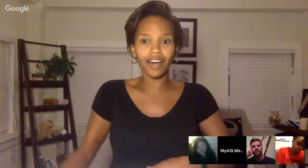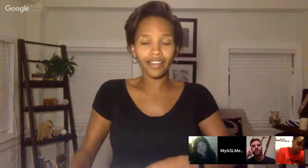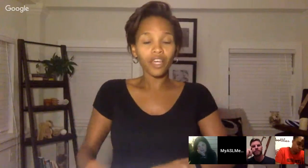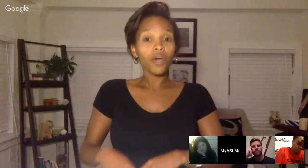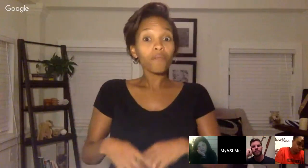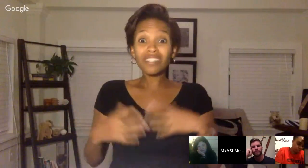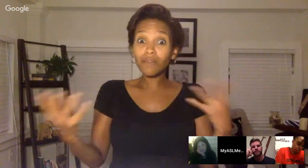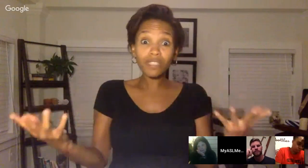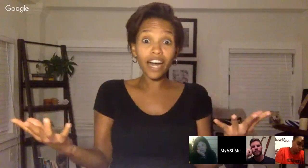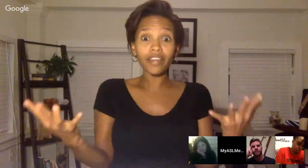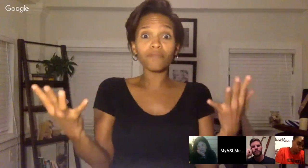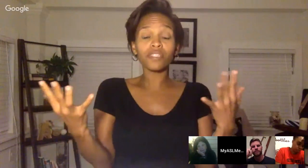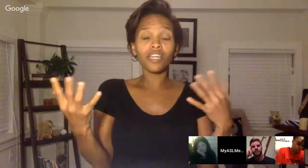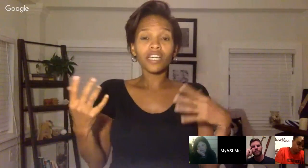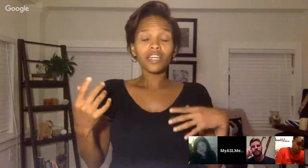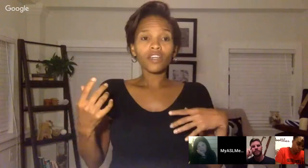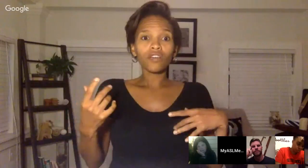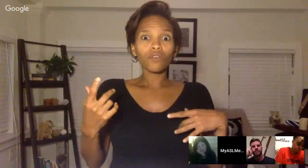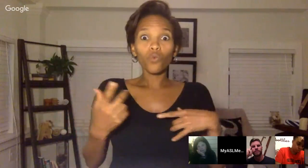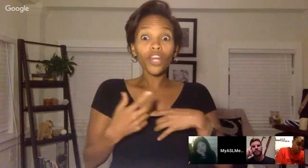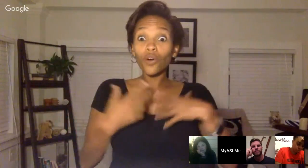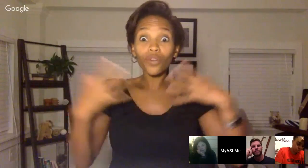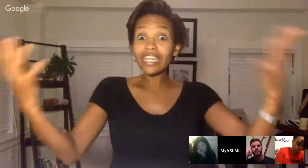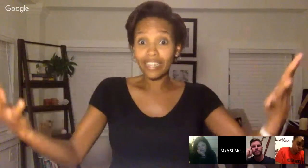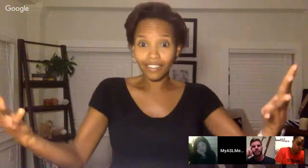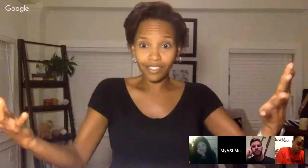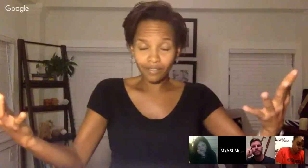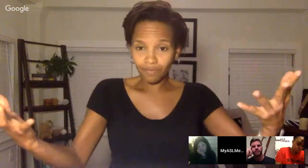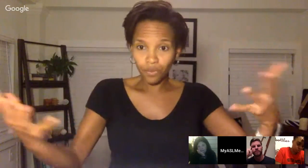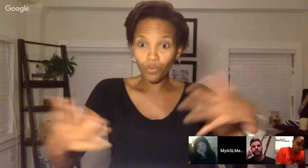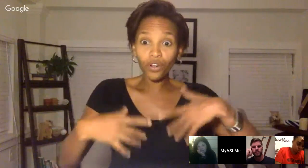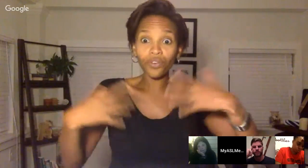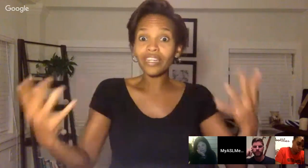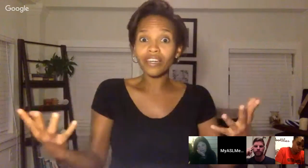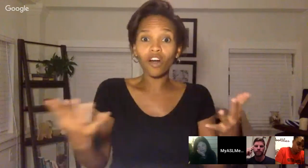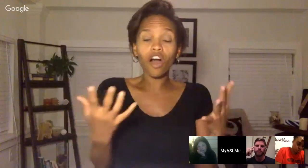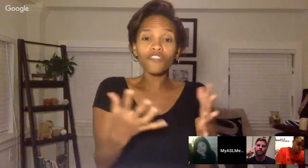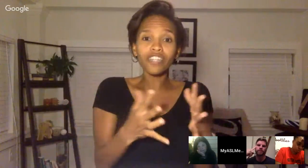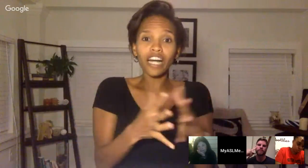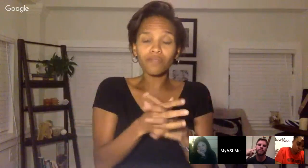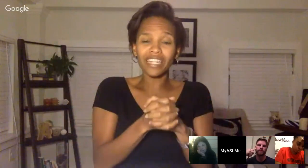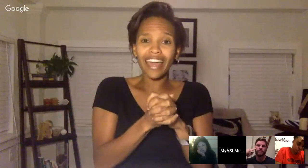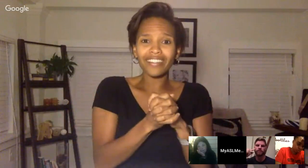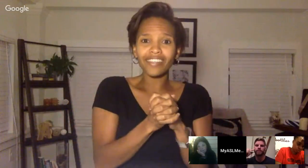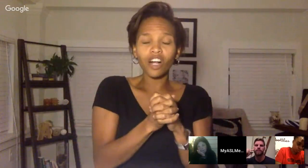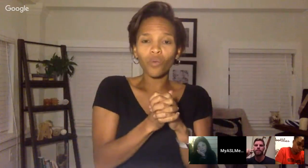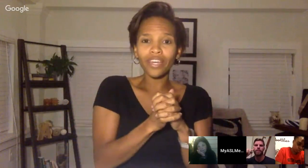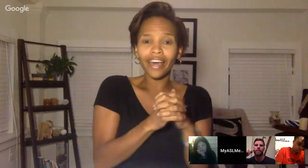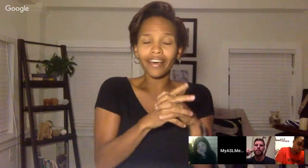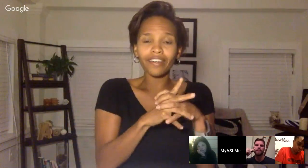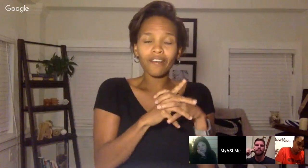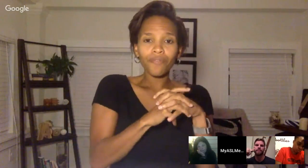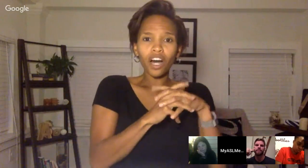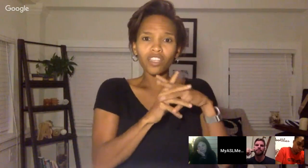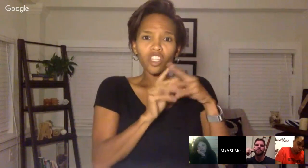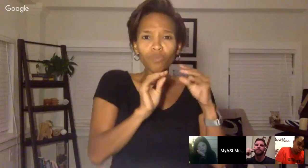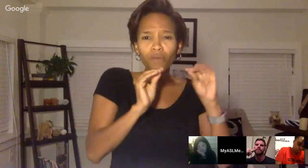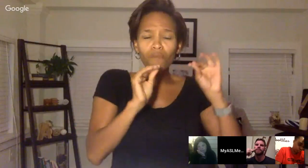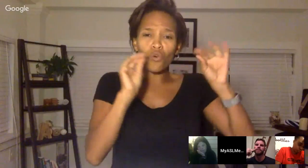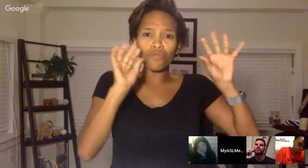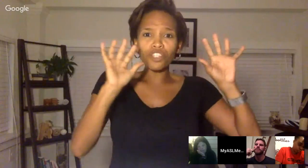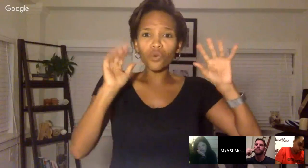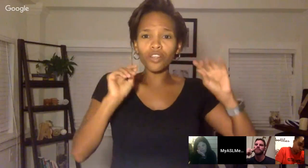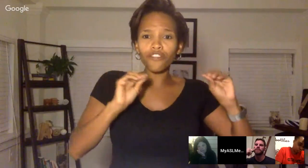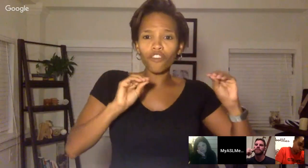that sign? But sometimes we don't need it. We don't need it. Oftentimes in ASL, we get a little